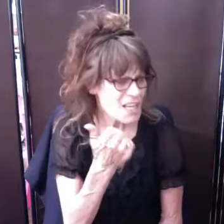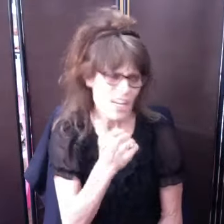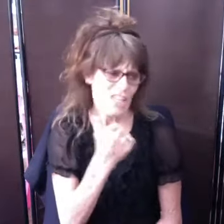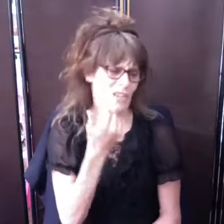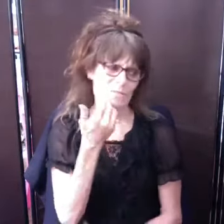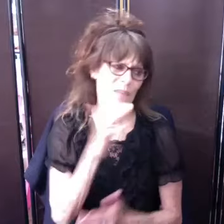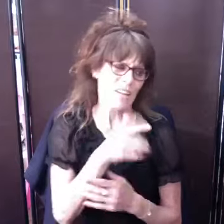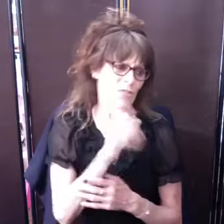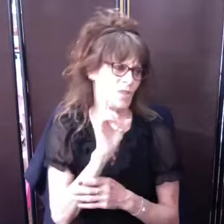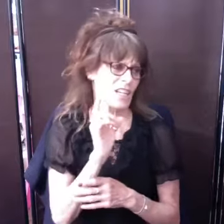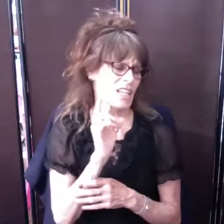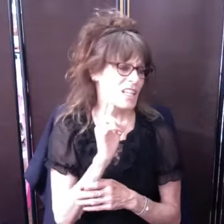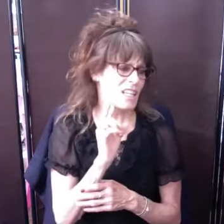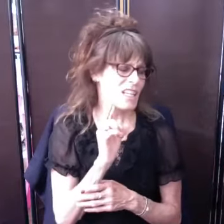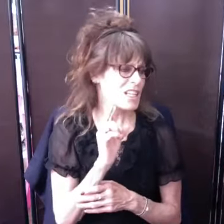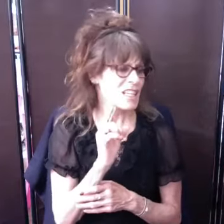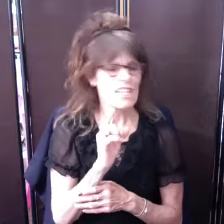my best to be good at it and I just wasn't.